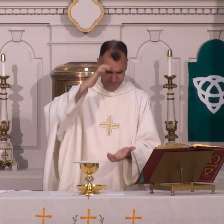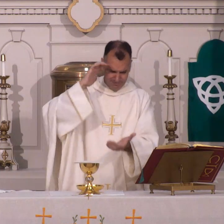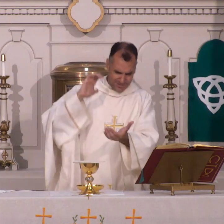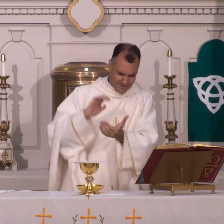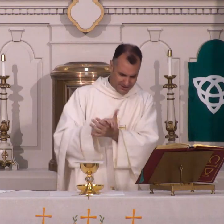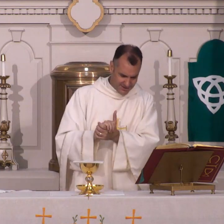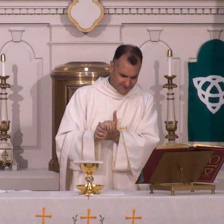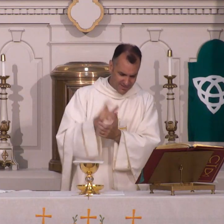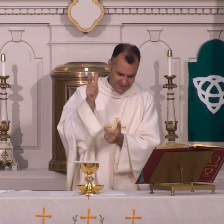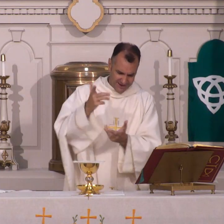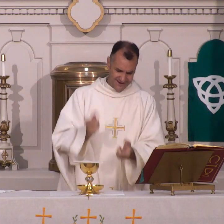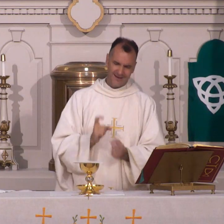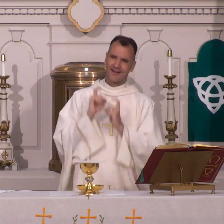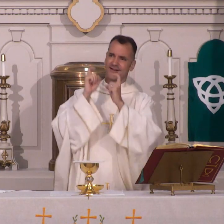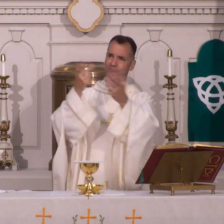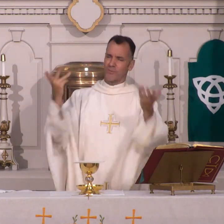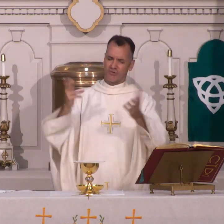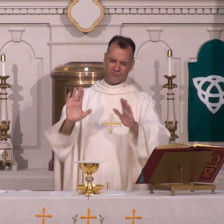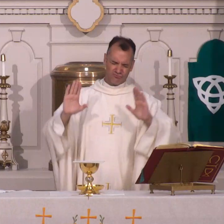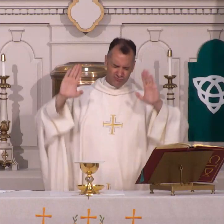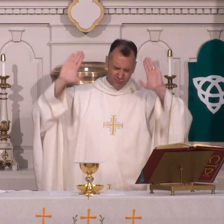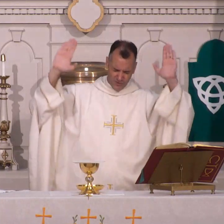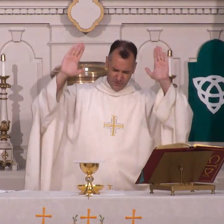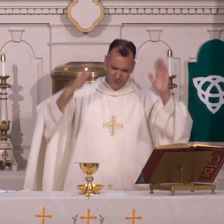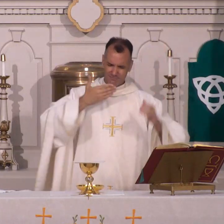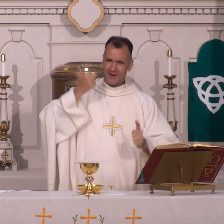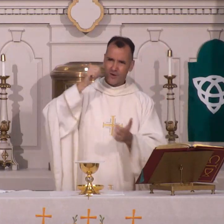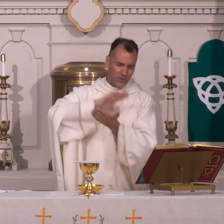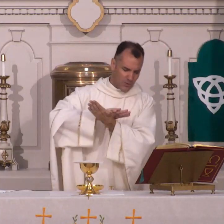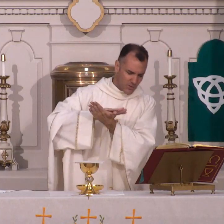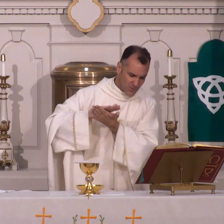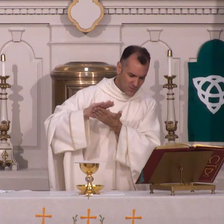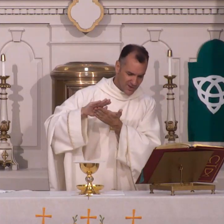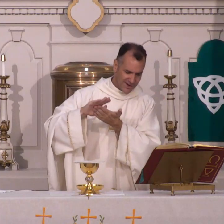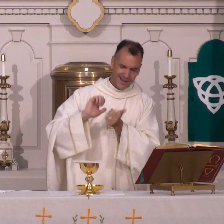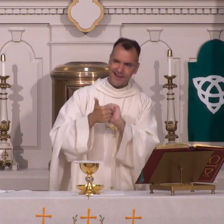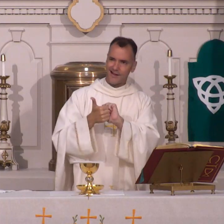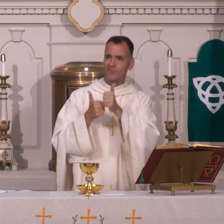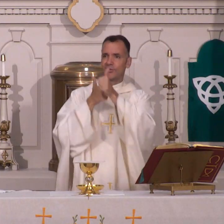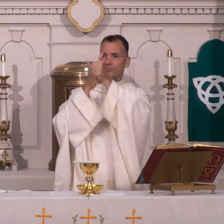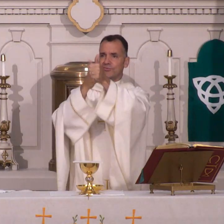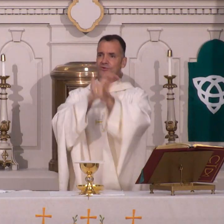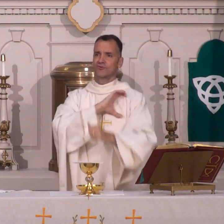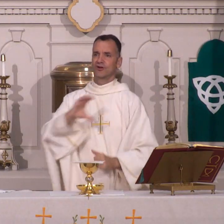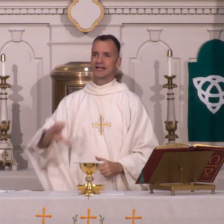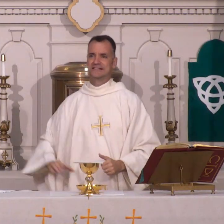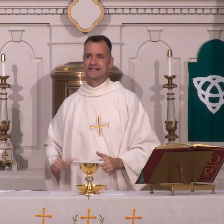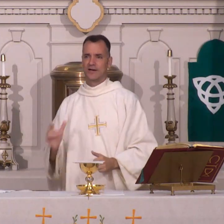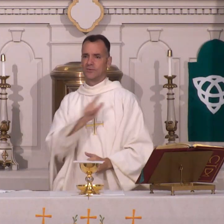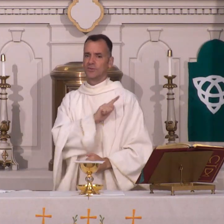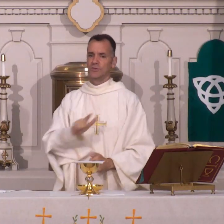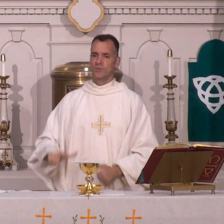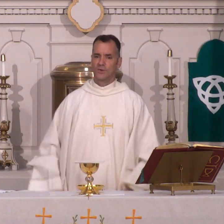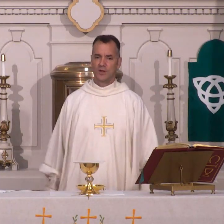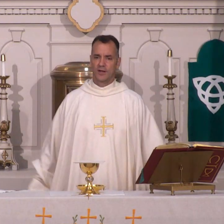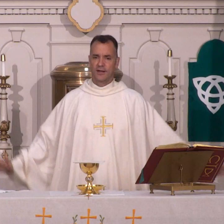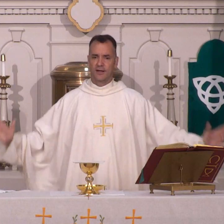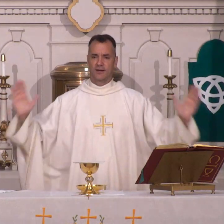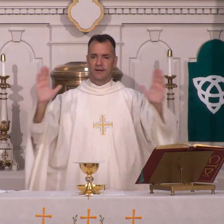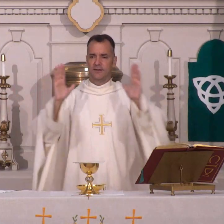that, when consumed by those who believe, they may bring ever greater holiness. Through Christ our